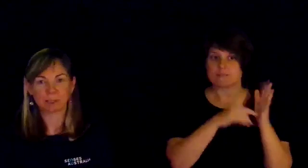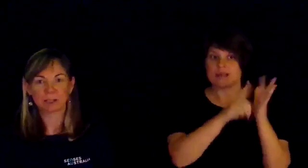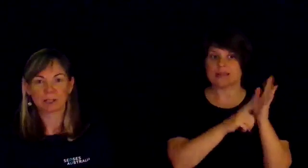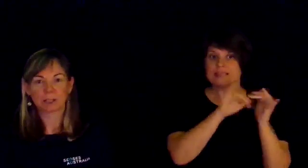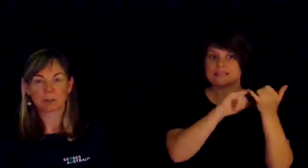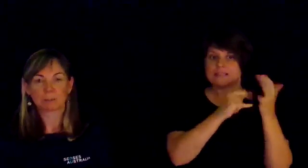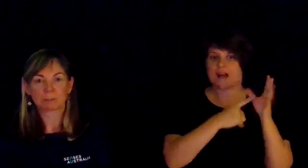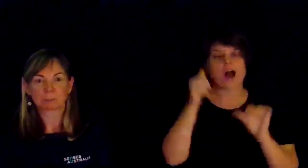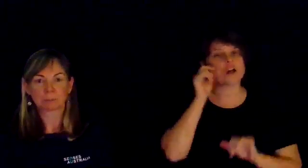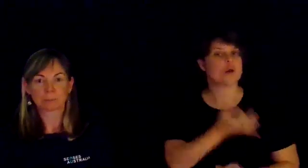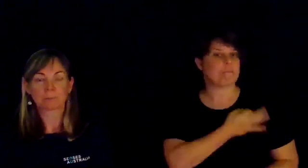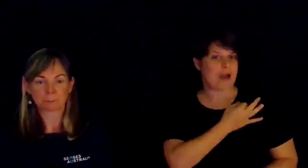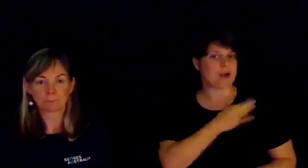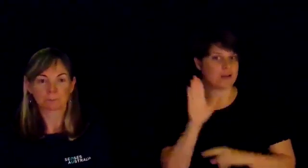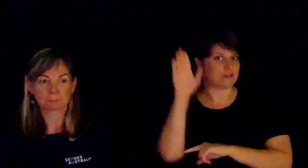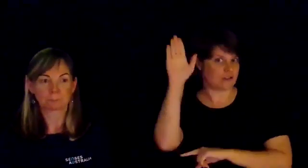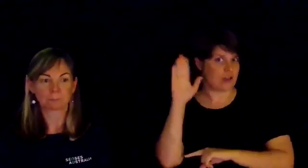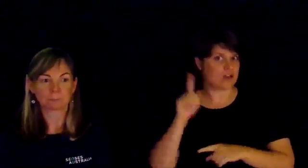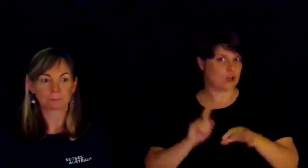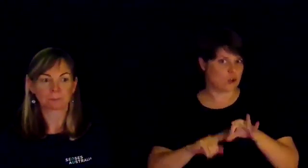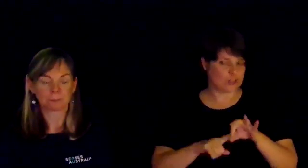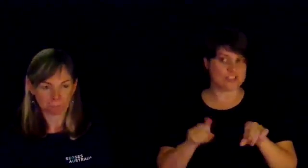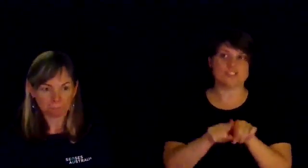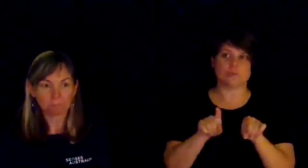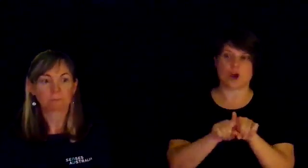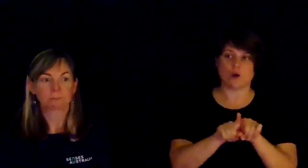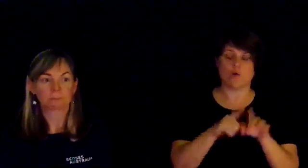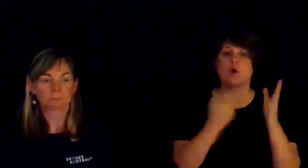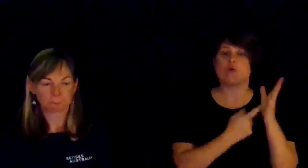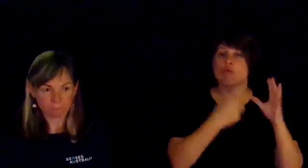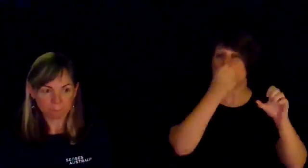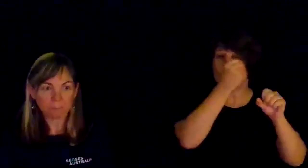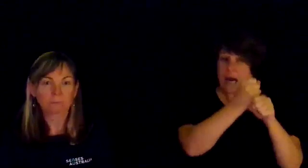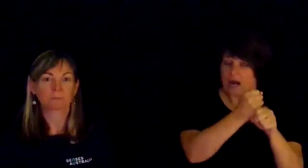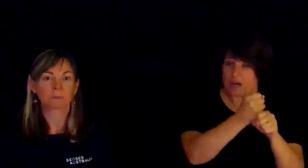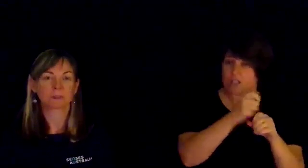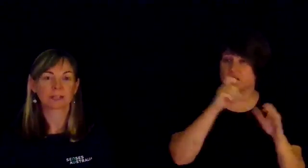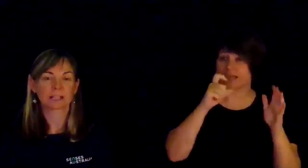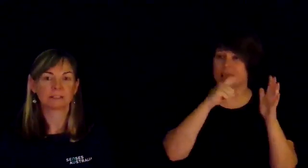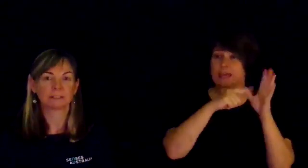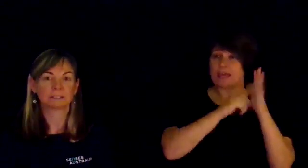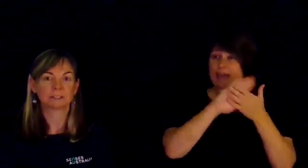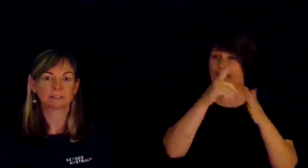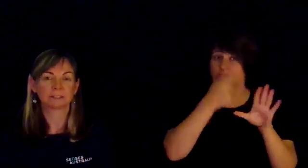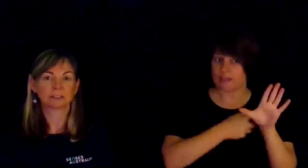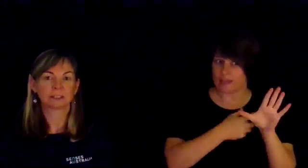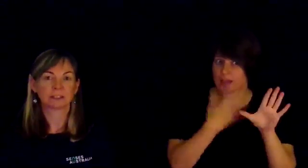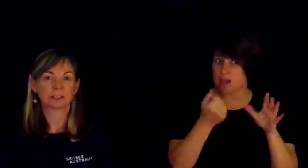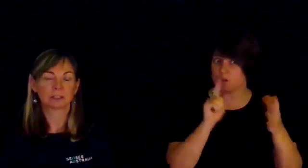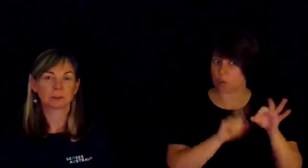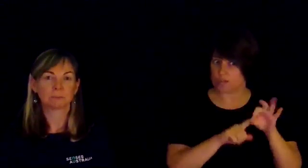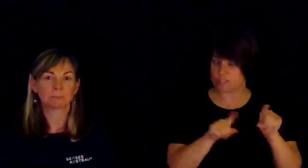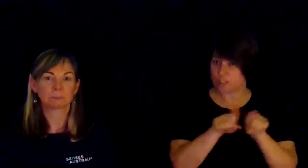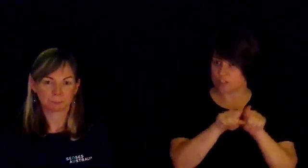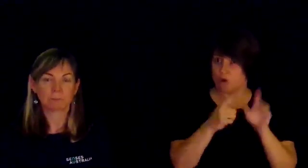hand up. So we have a hand up from Raj and from Kathy. And Raj has told us he's